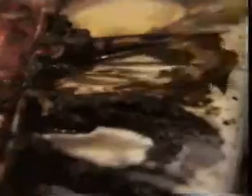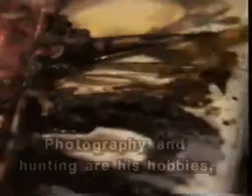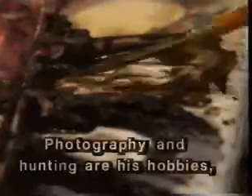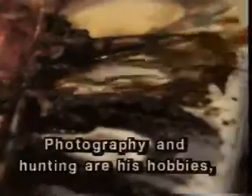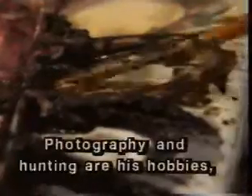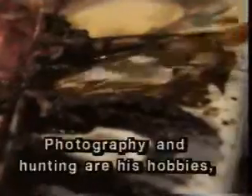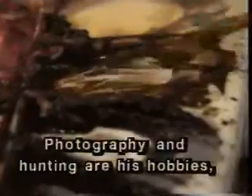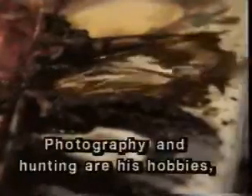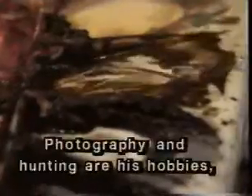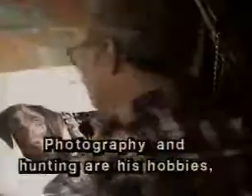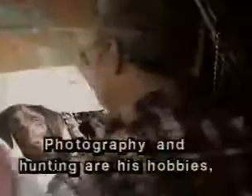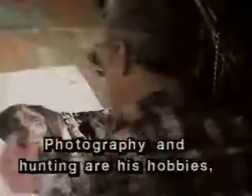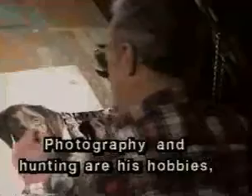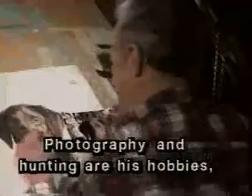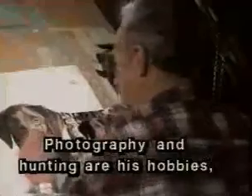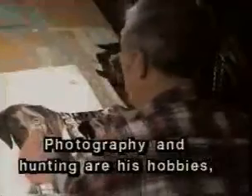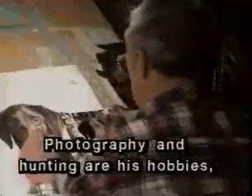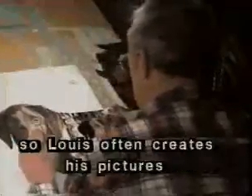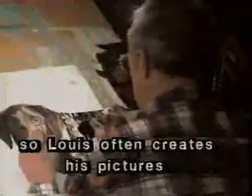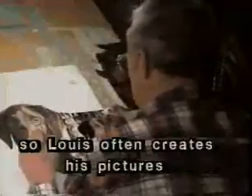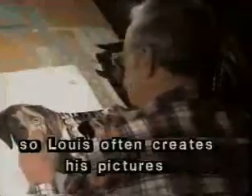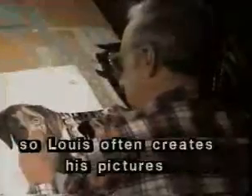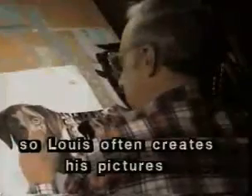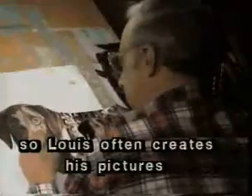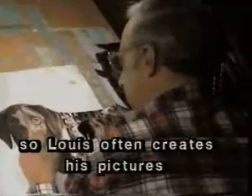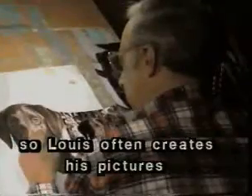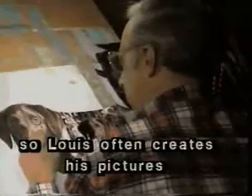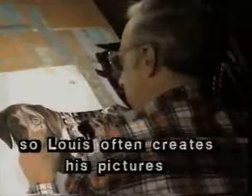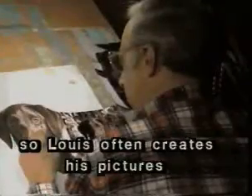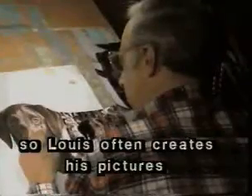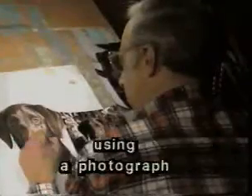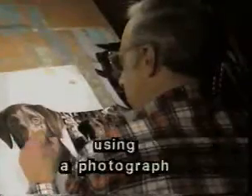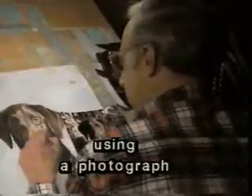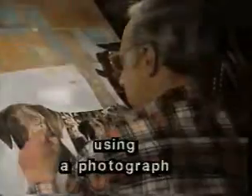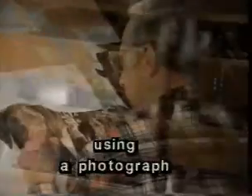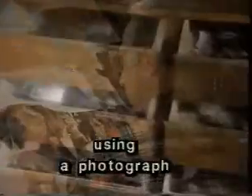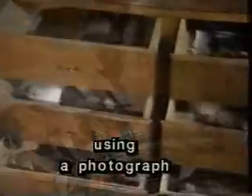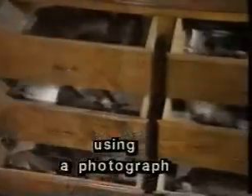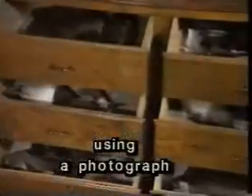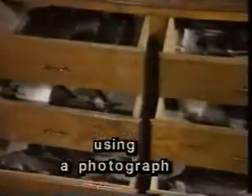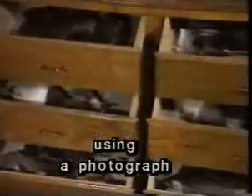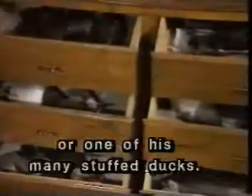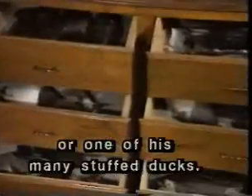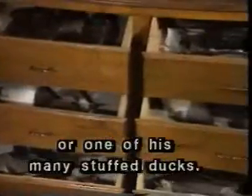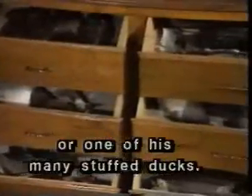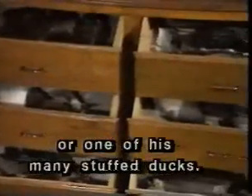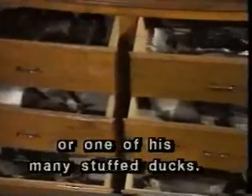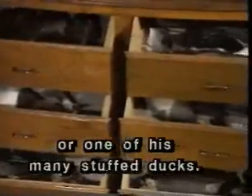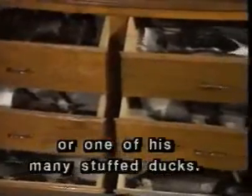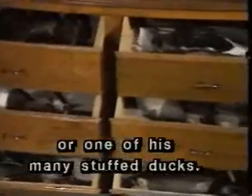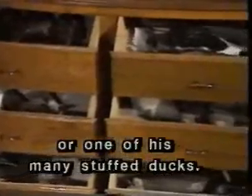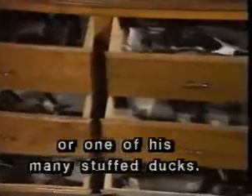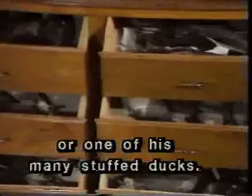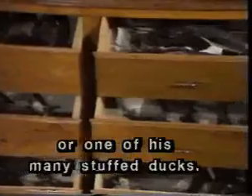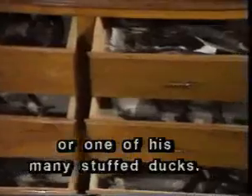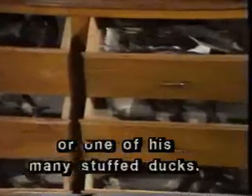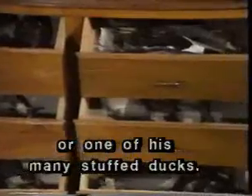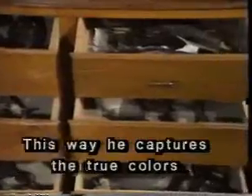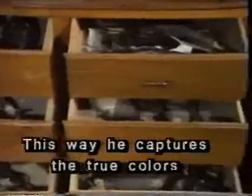Photography and hunting are his hobbies, so Louis often creates his pictures using a photograph or one of his many stuffed ducks. This